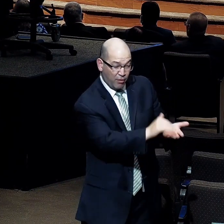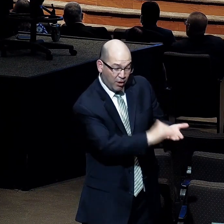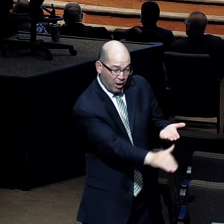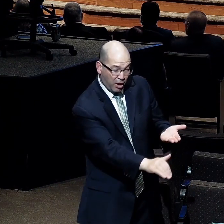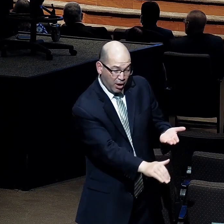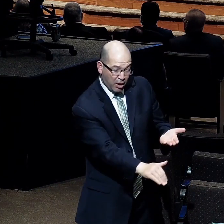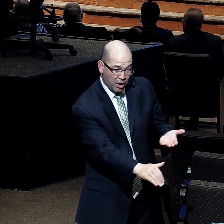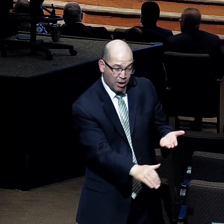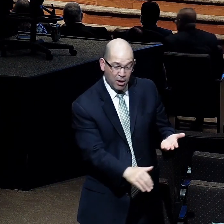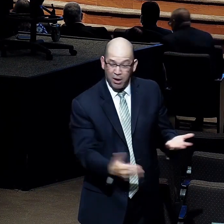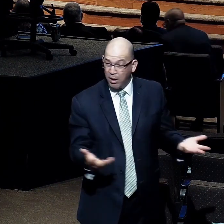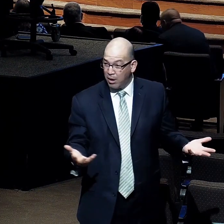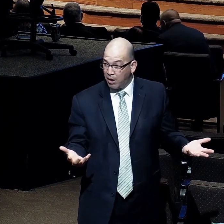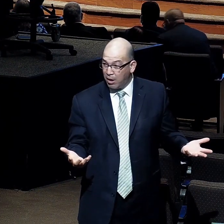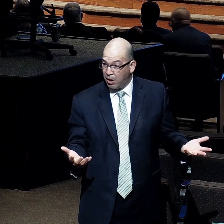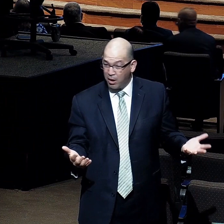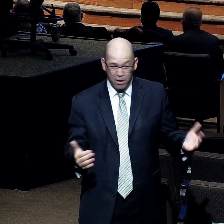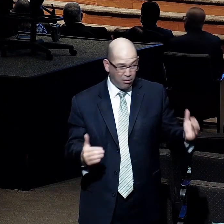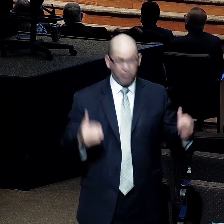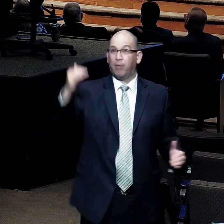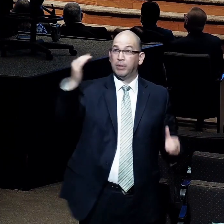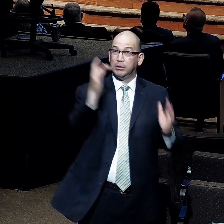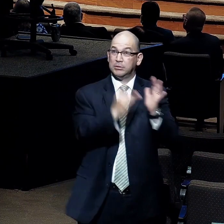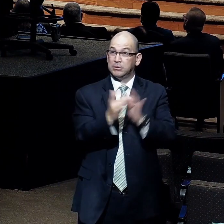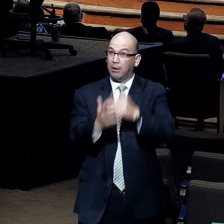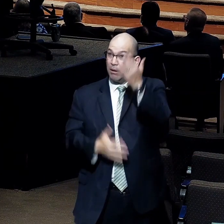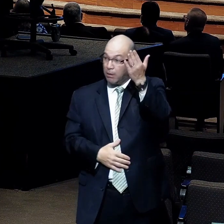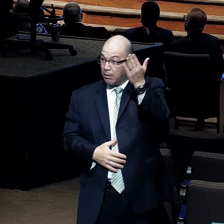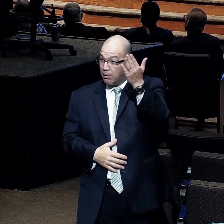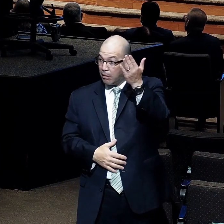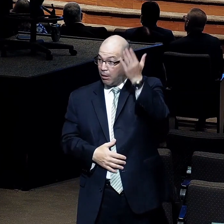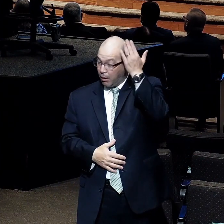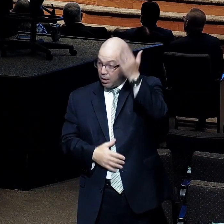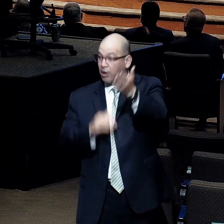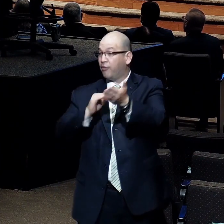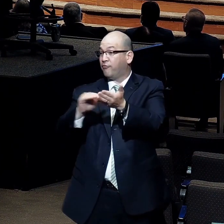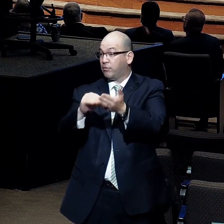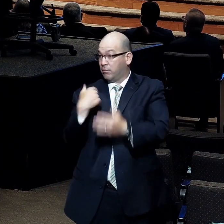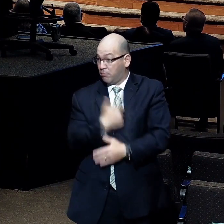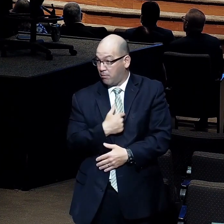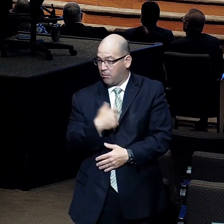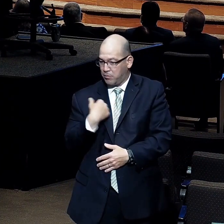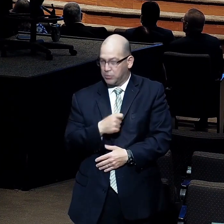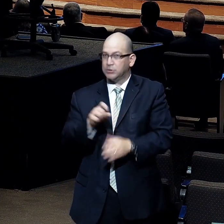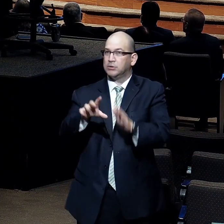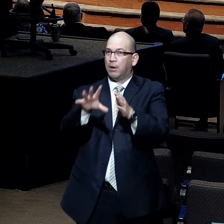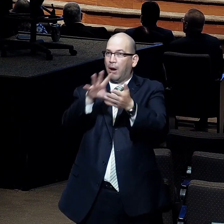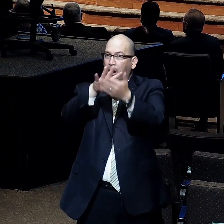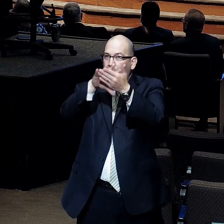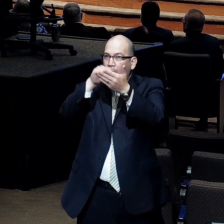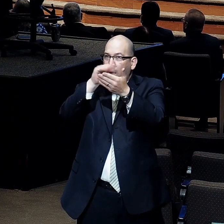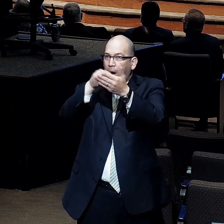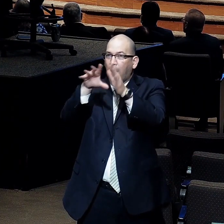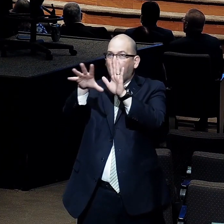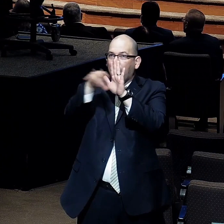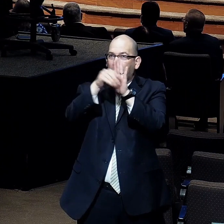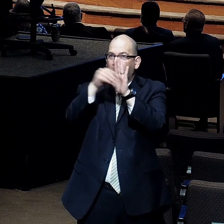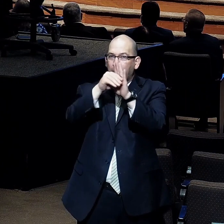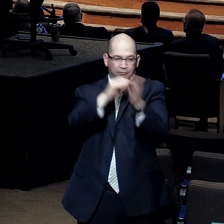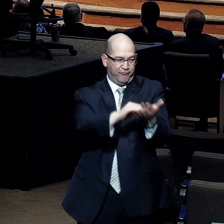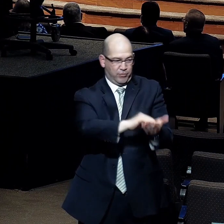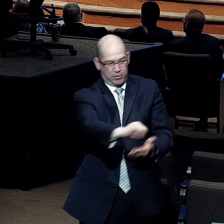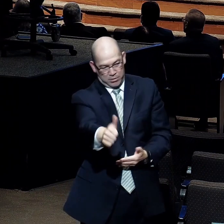Christ himself. If Jesus Christ has forgiven you, how much more are you to forgive those who have wounded you? Not